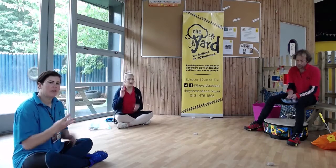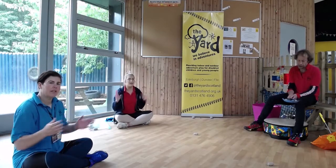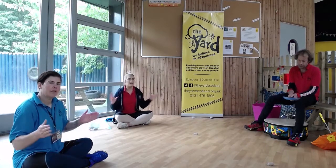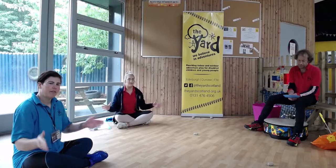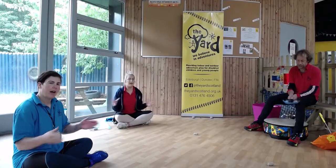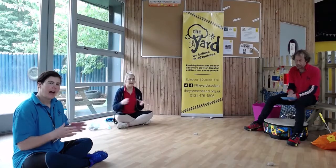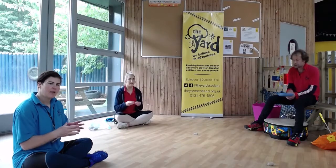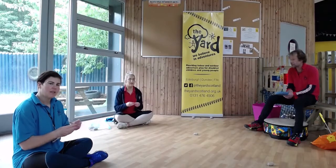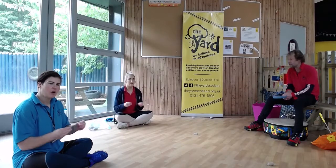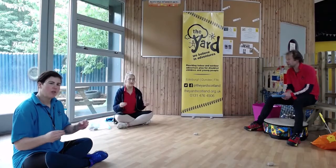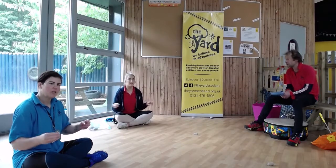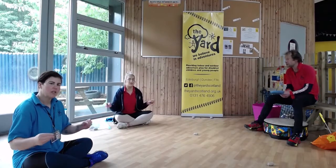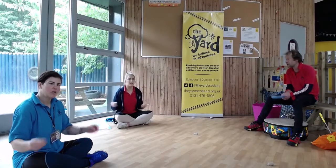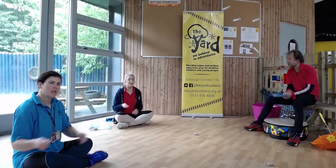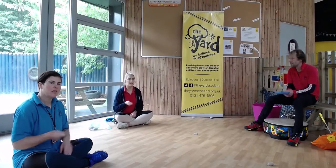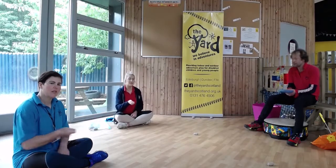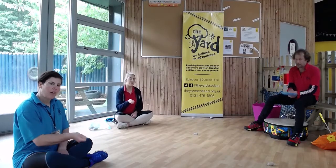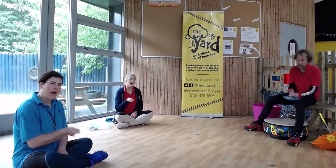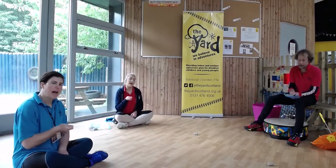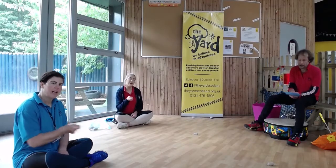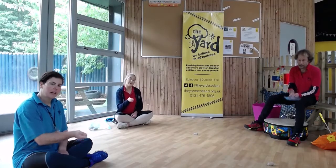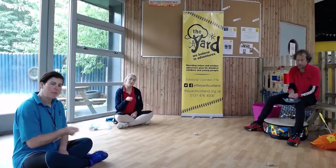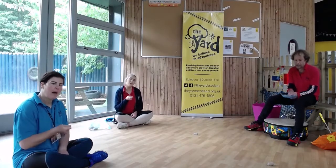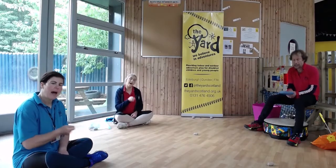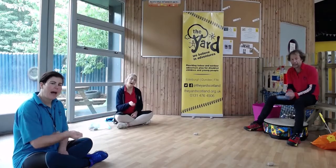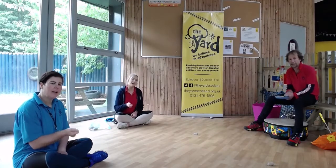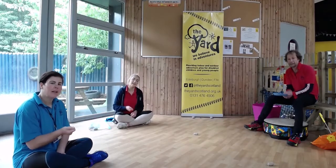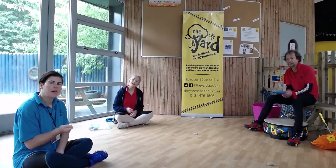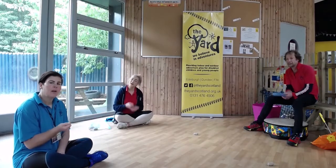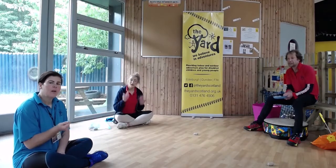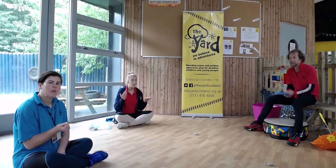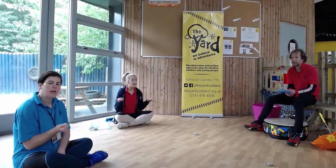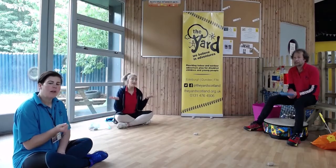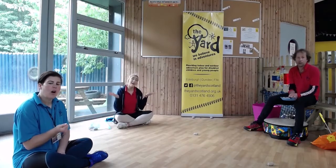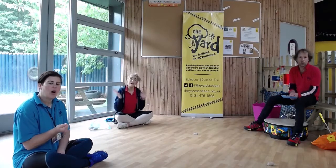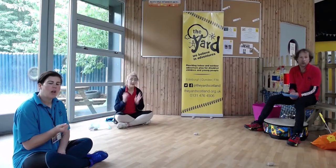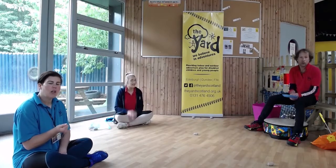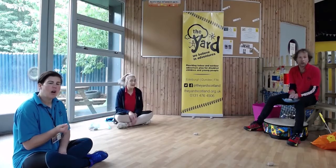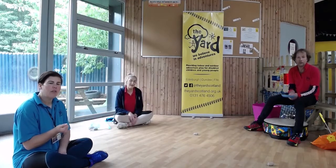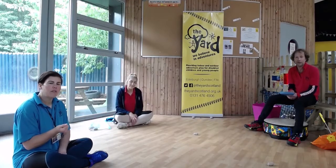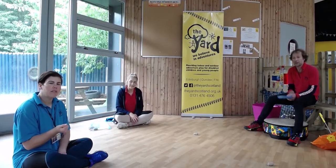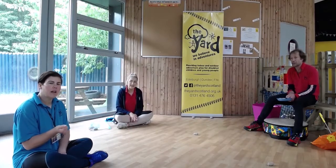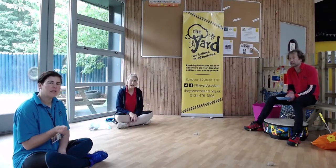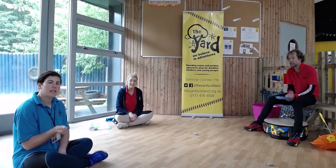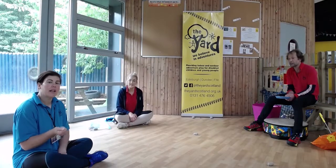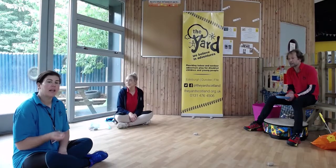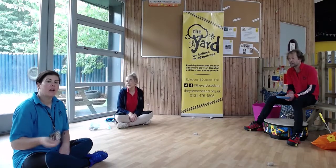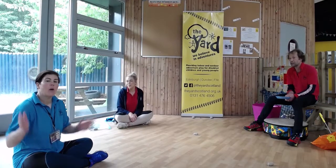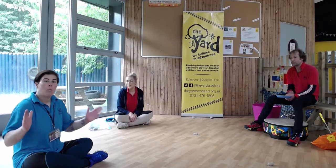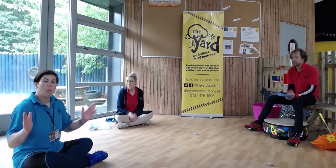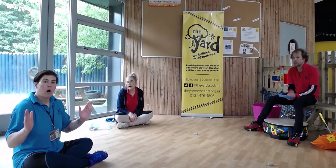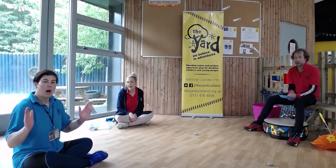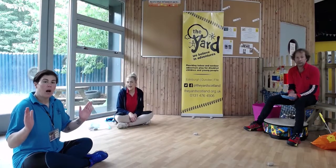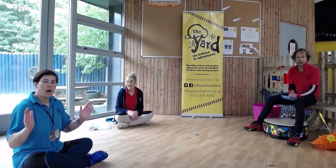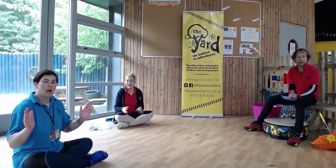Three fat sausages fry in a pan, when all of a sudden